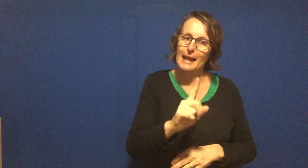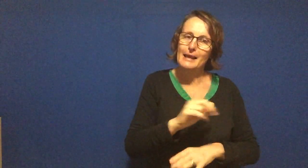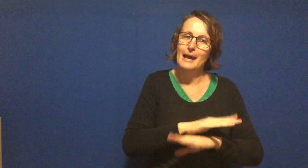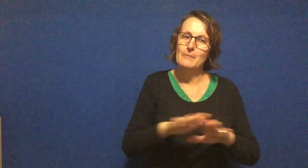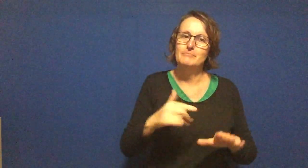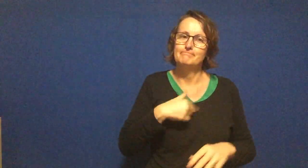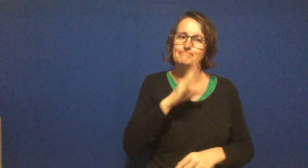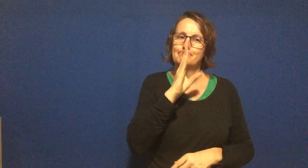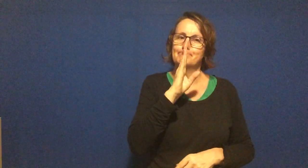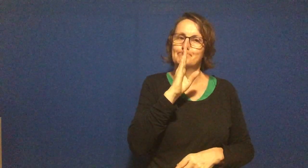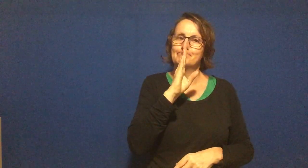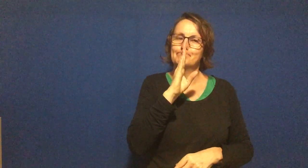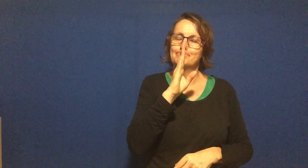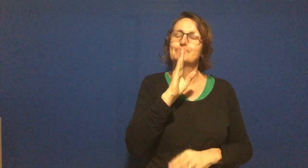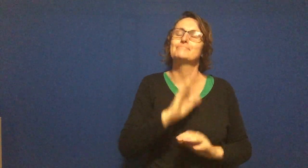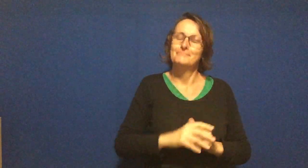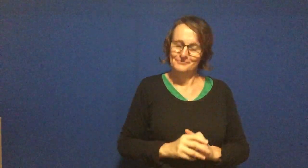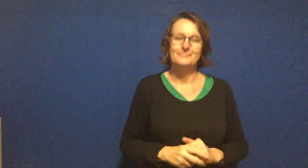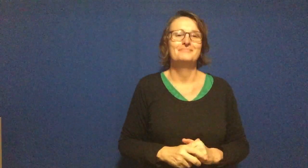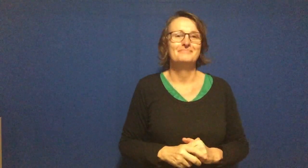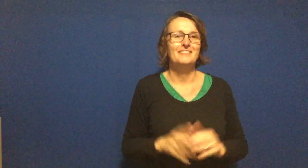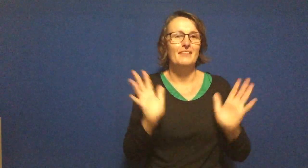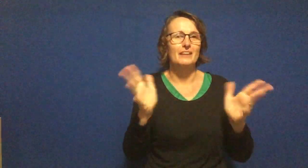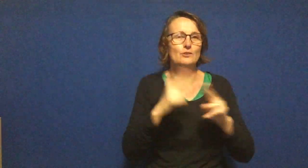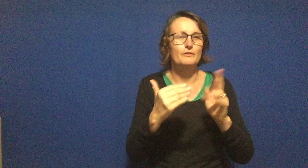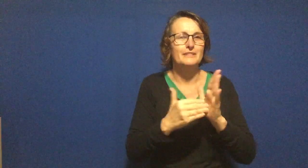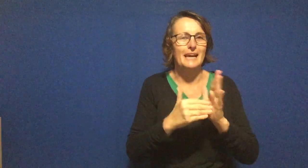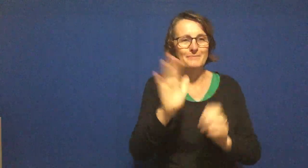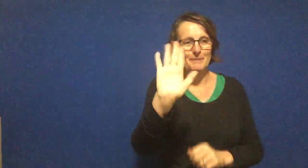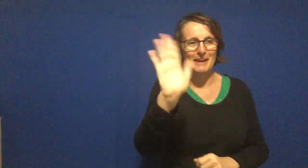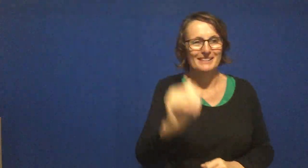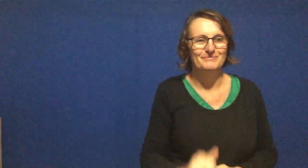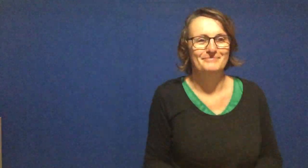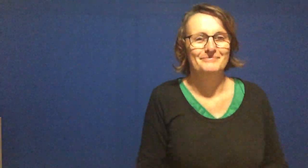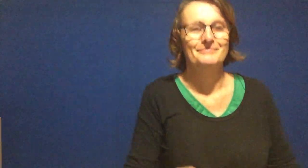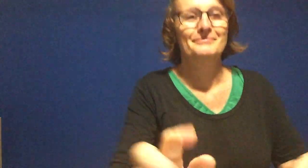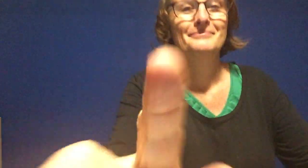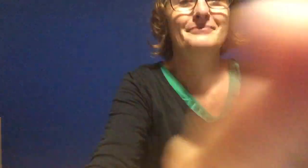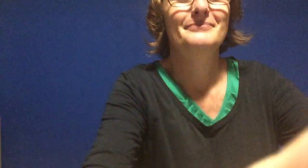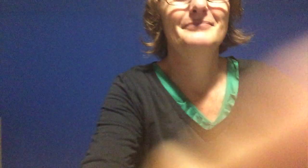secret will remain with me. Well, that's all we've got time for on Coronacast today. If you want to ask